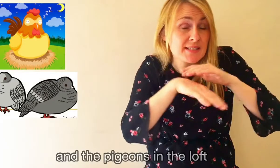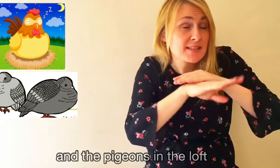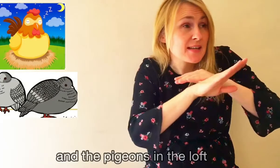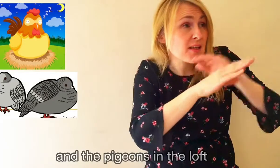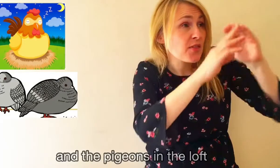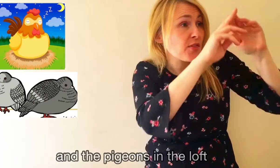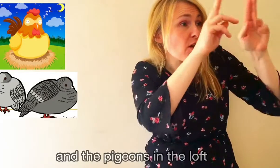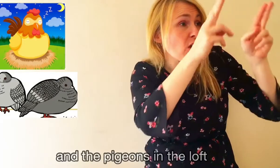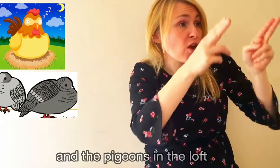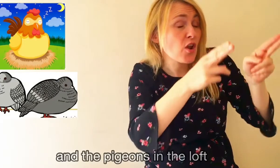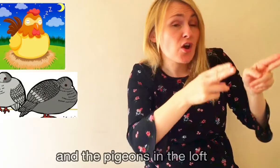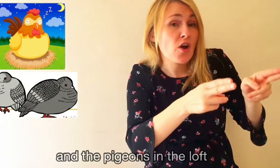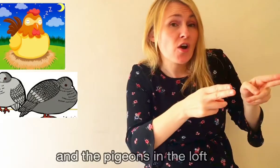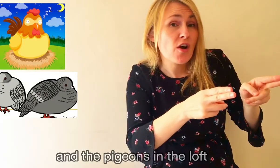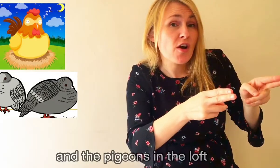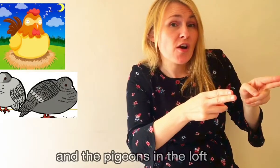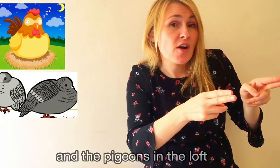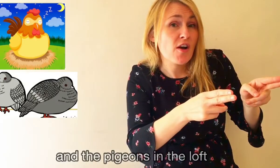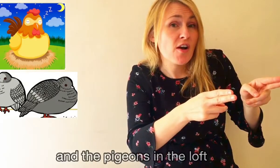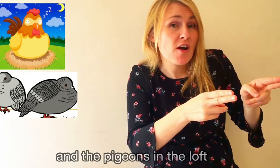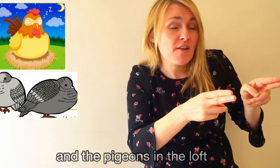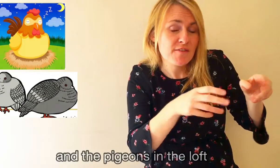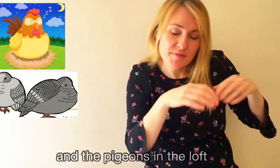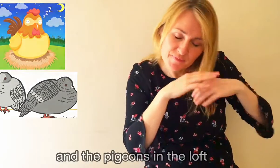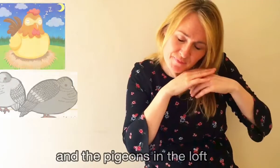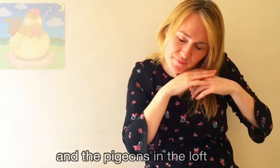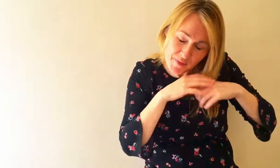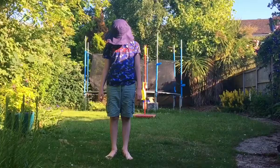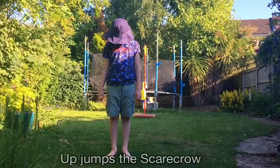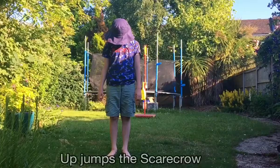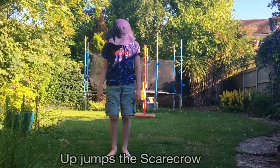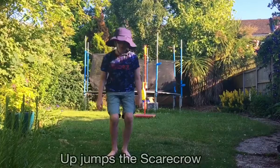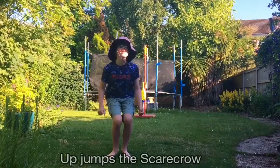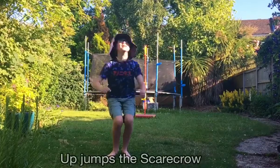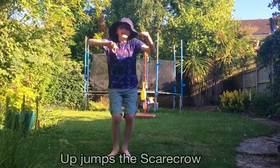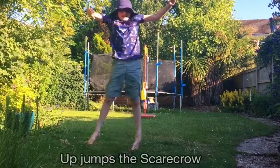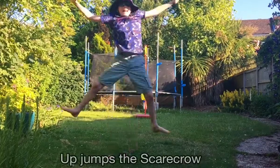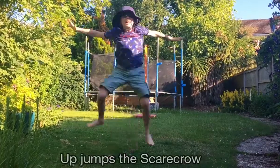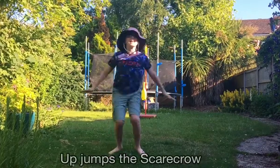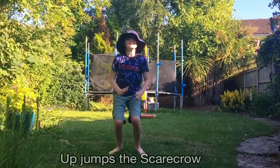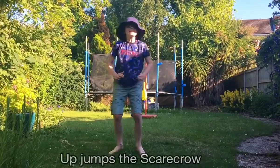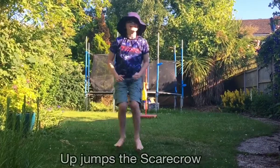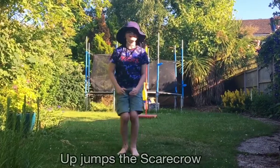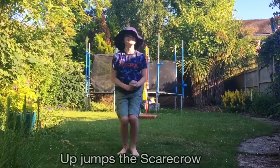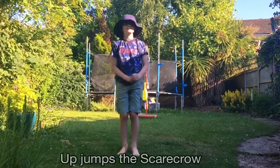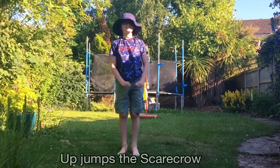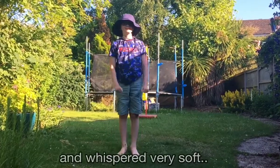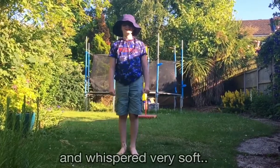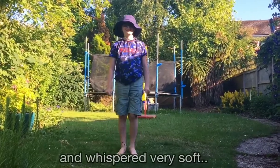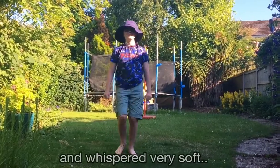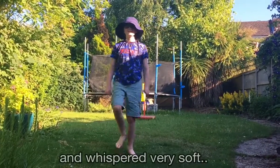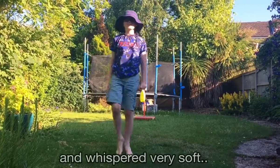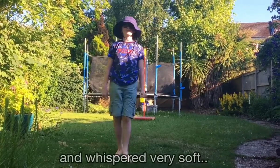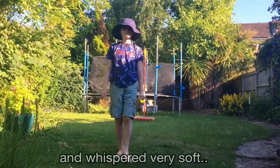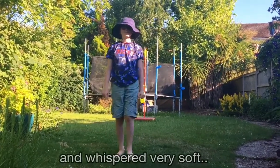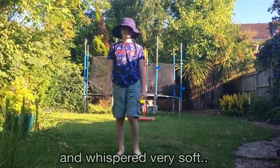in the loft, up jumped the scarecrow and whispered very